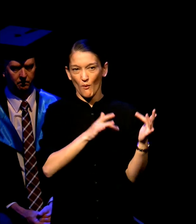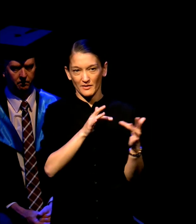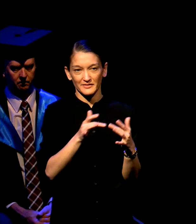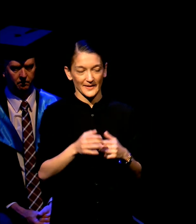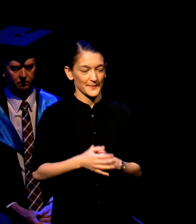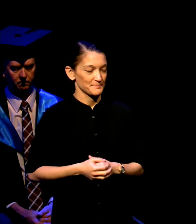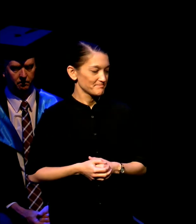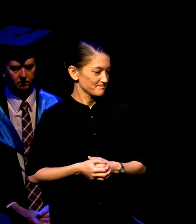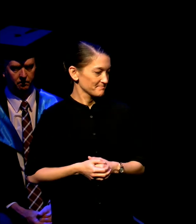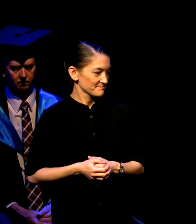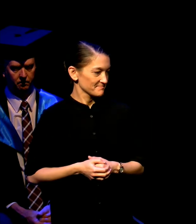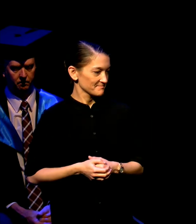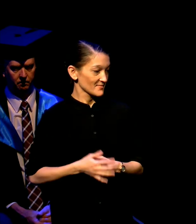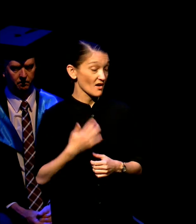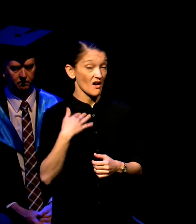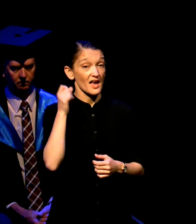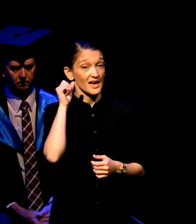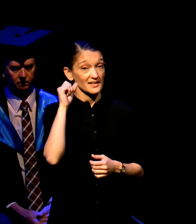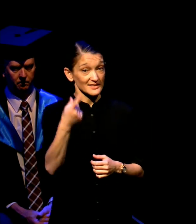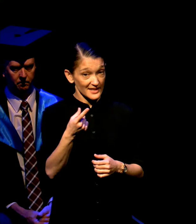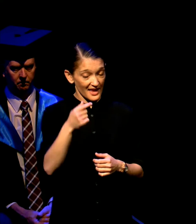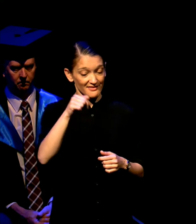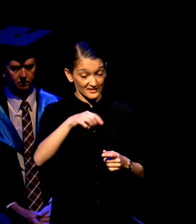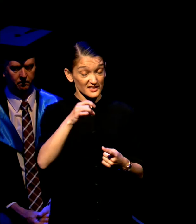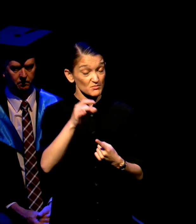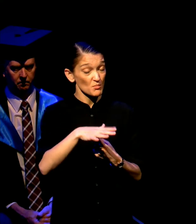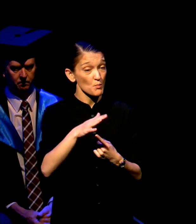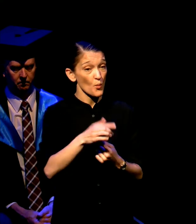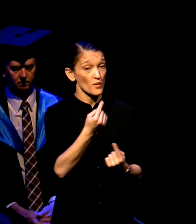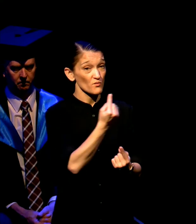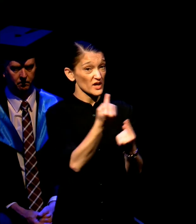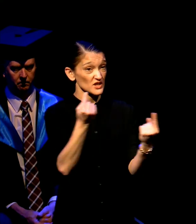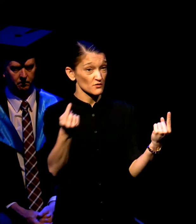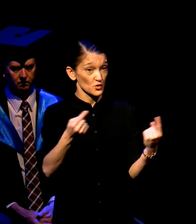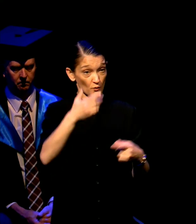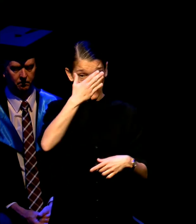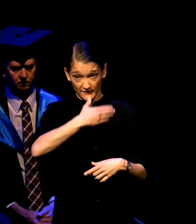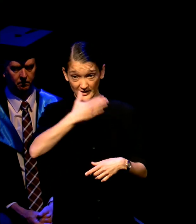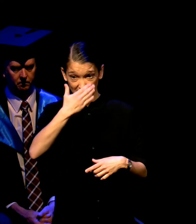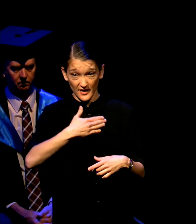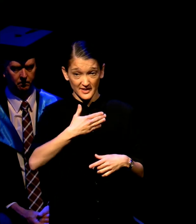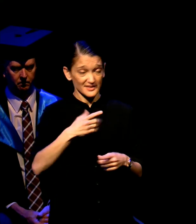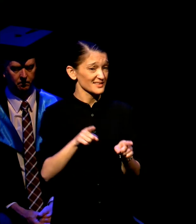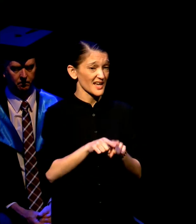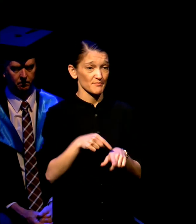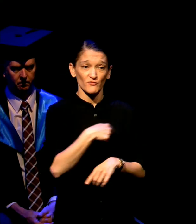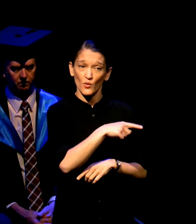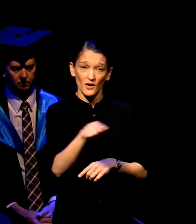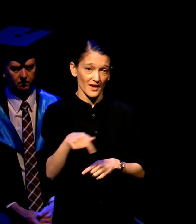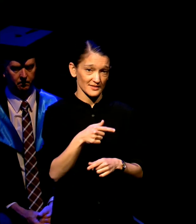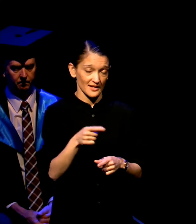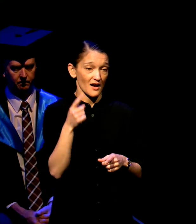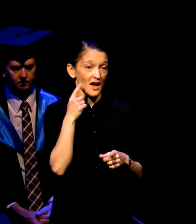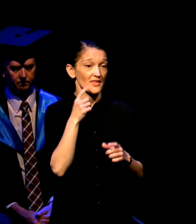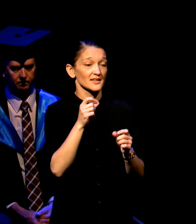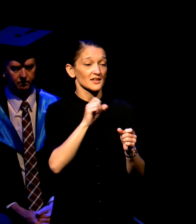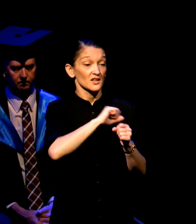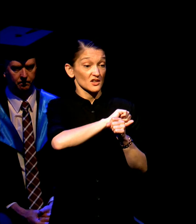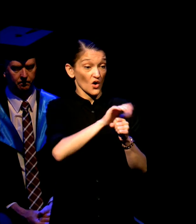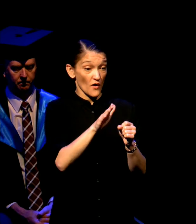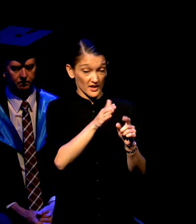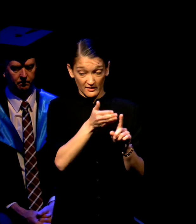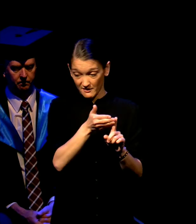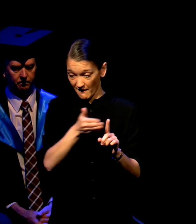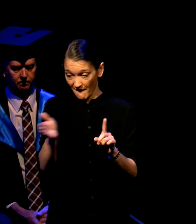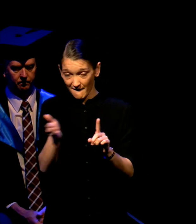how important in-person events are to you and to all of us. In this post-COVID world, I think most of us have a